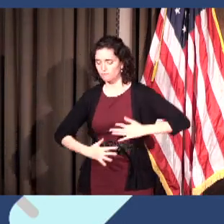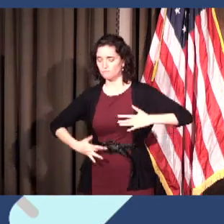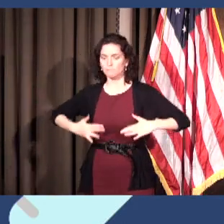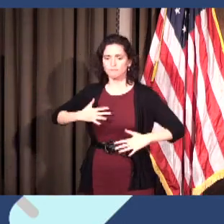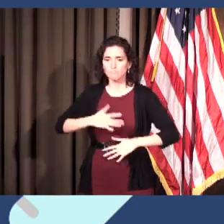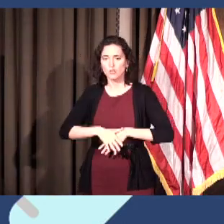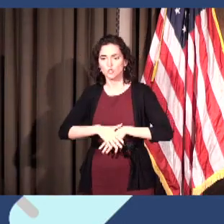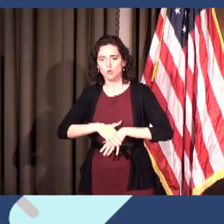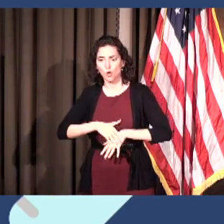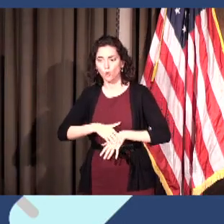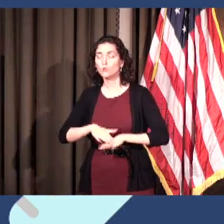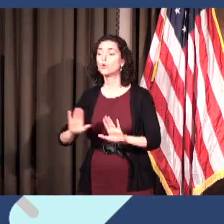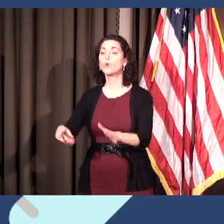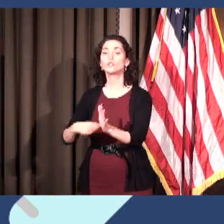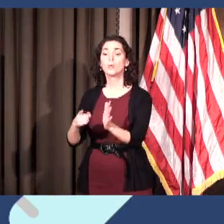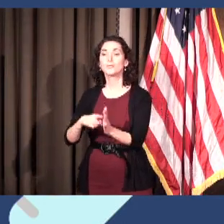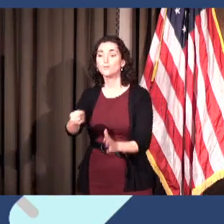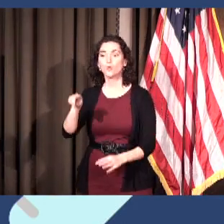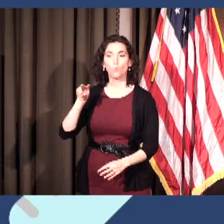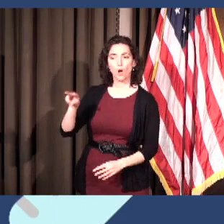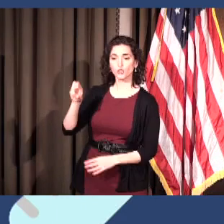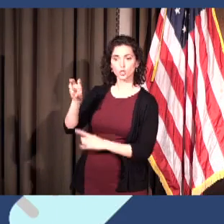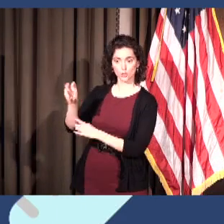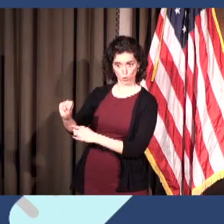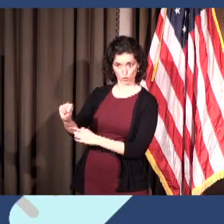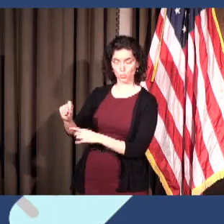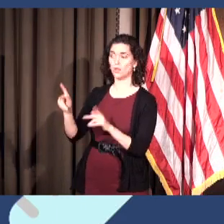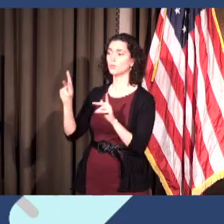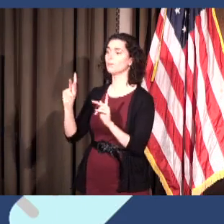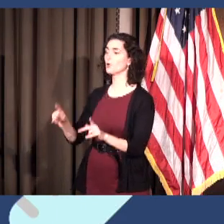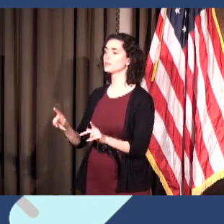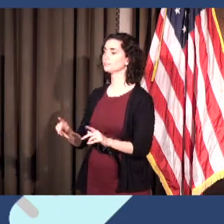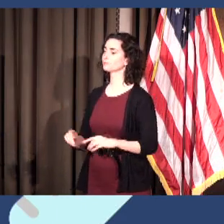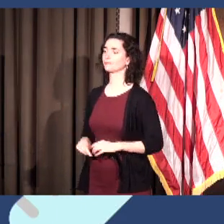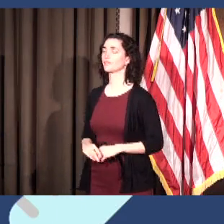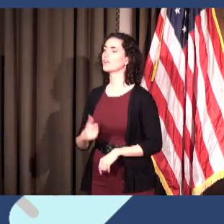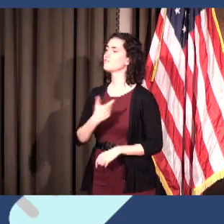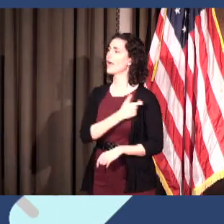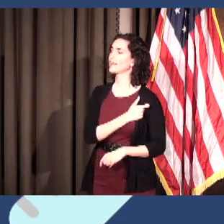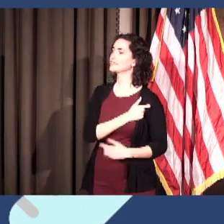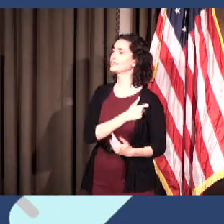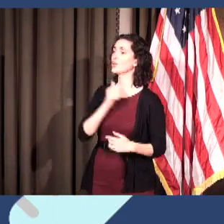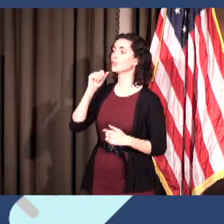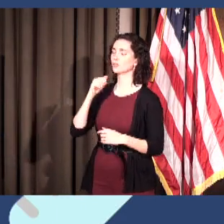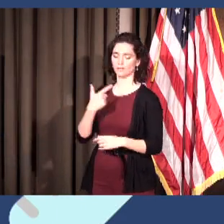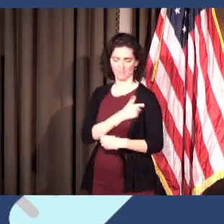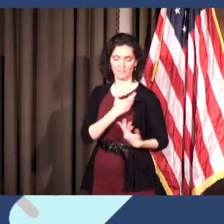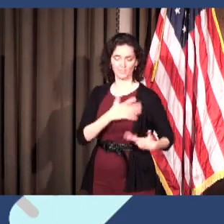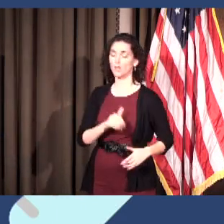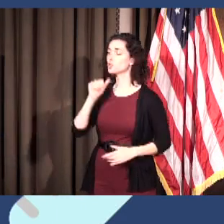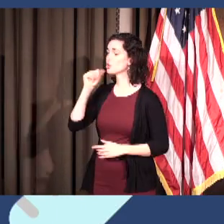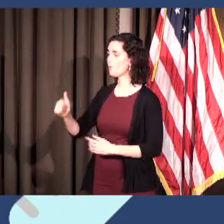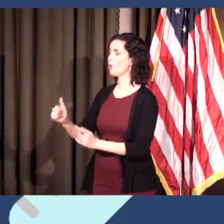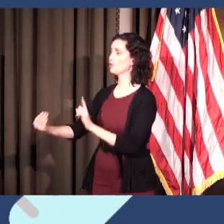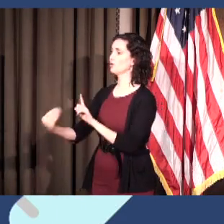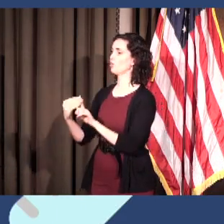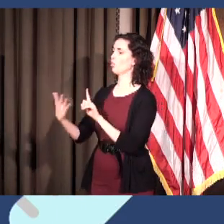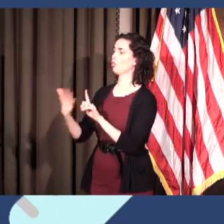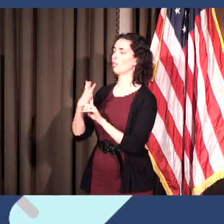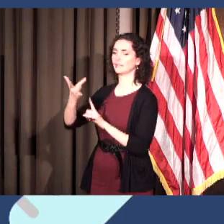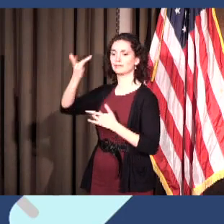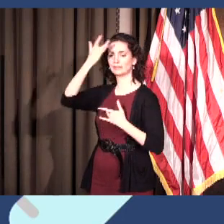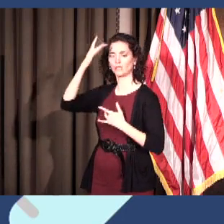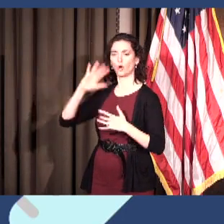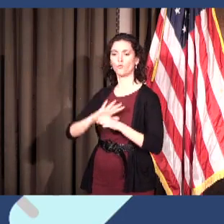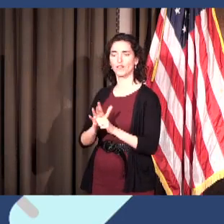the news is someone might be exposed and contract COVID a day after the vaccine, but that's just because it takes a little bit of